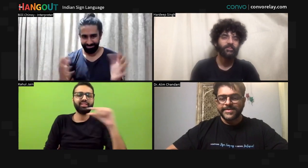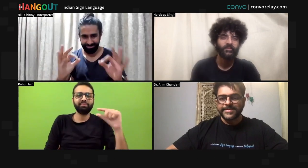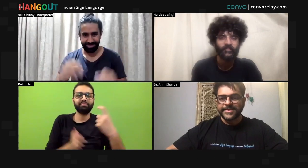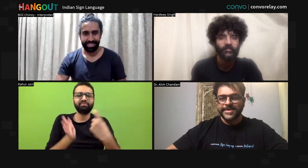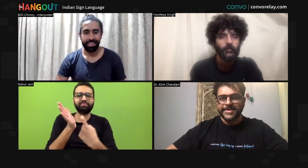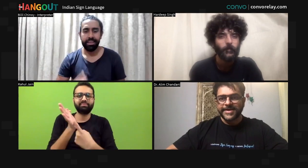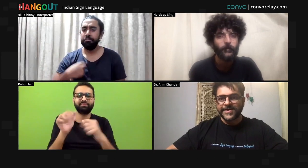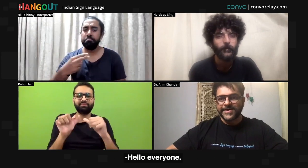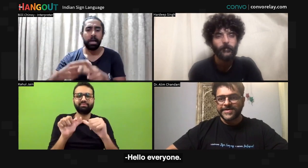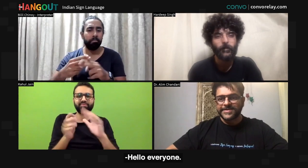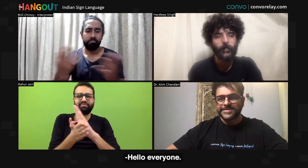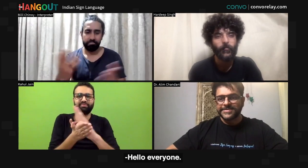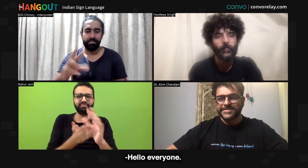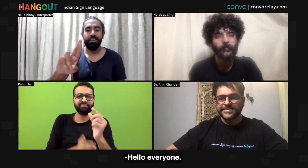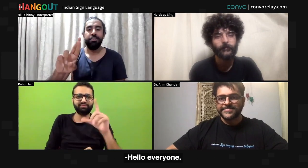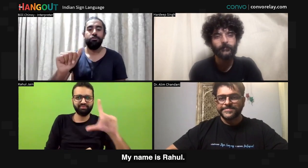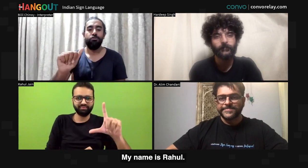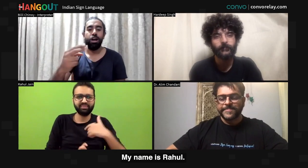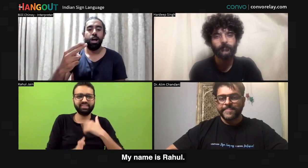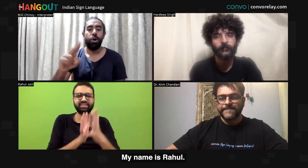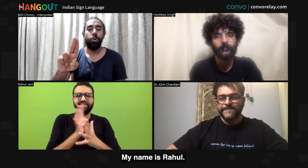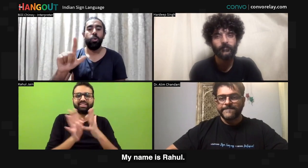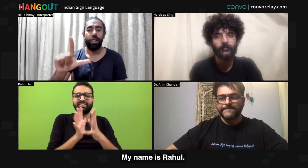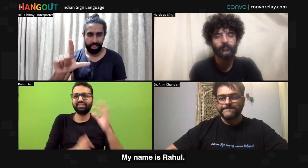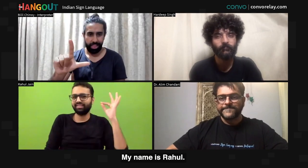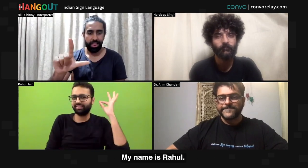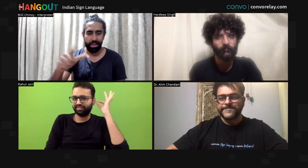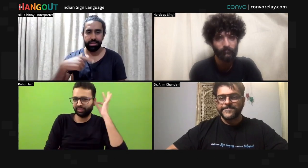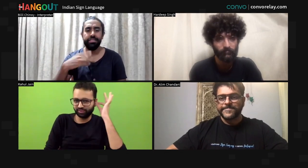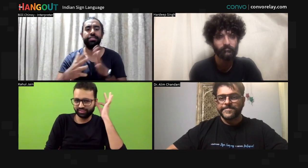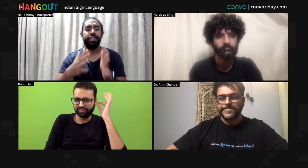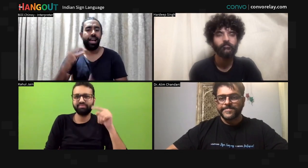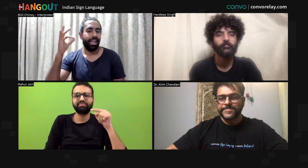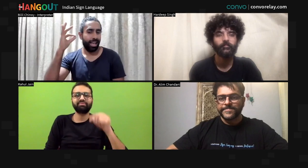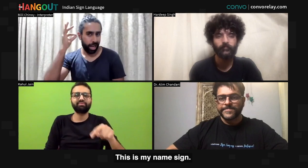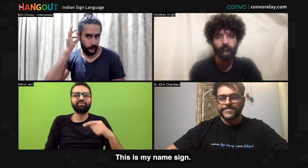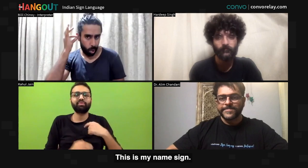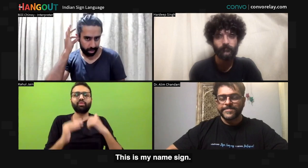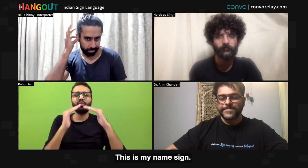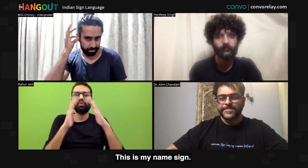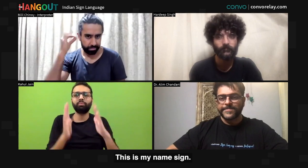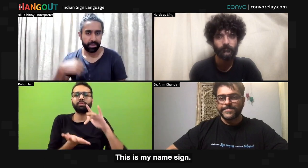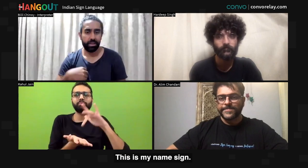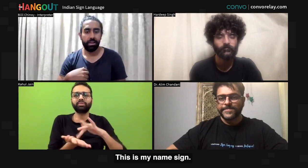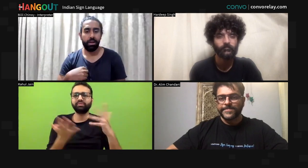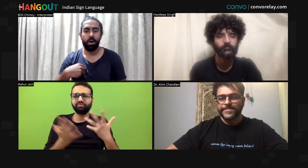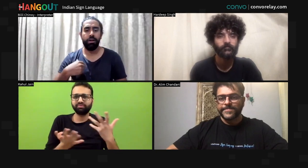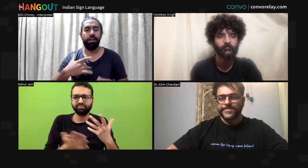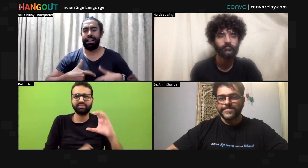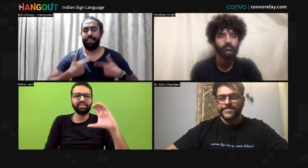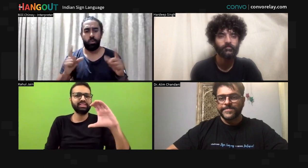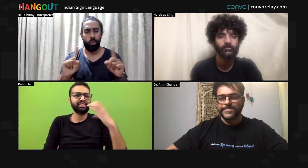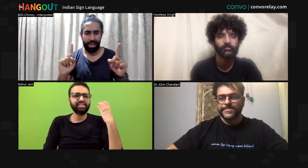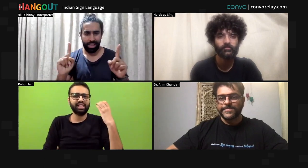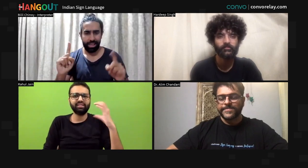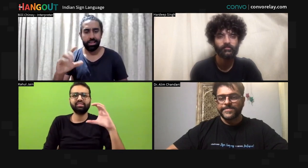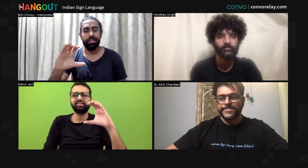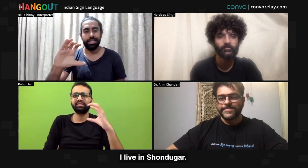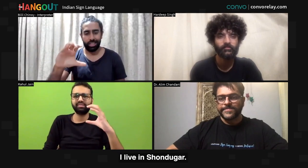Hello, everyone. My name is Rahul. This is my name, Sain. I